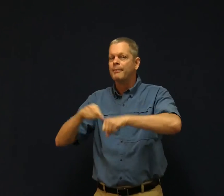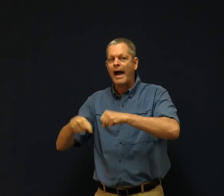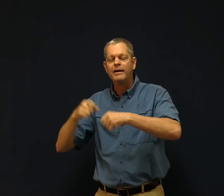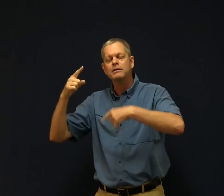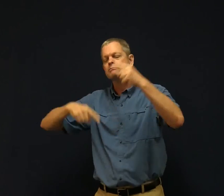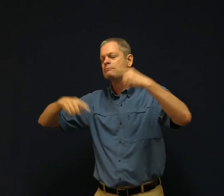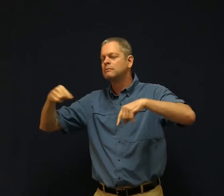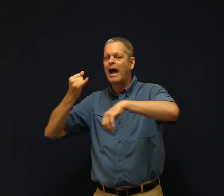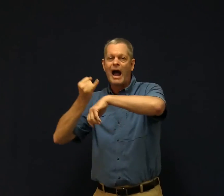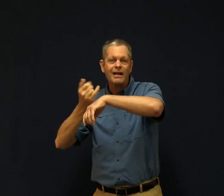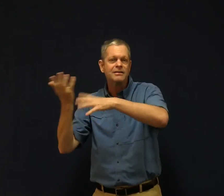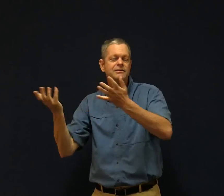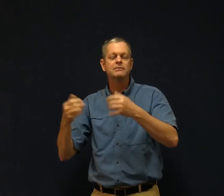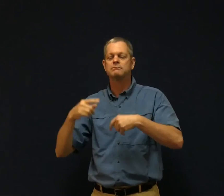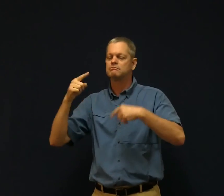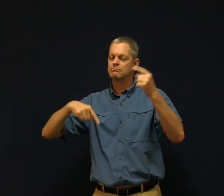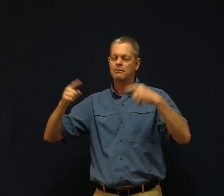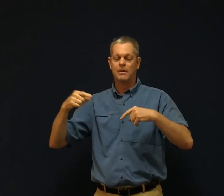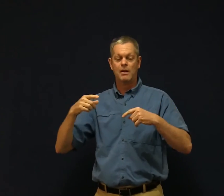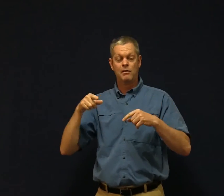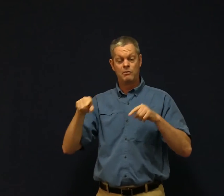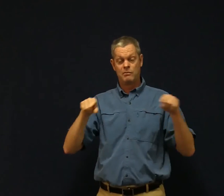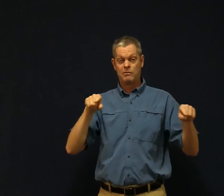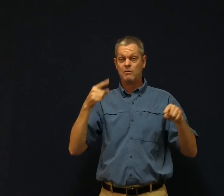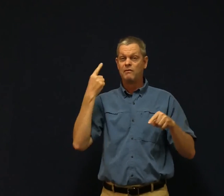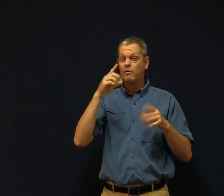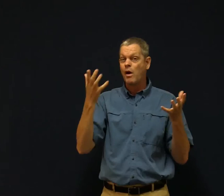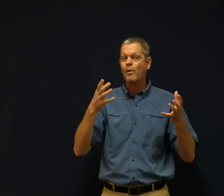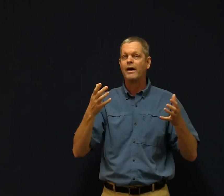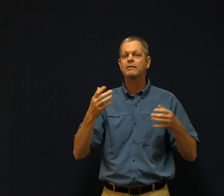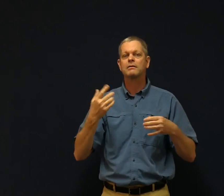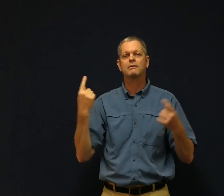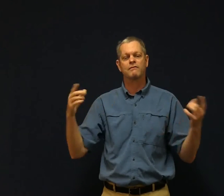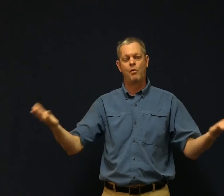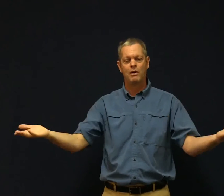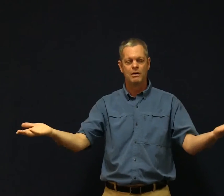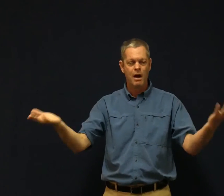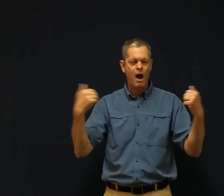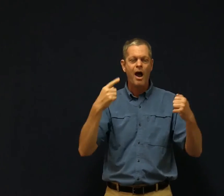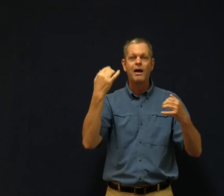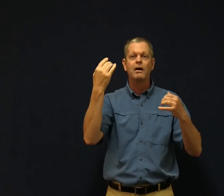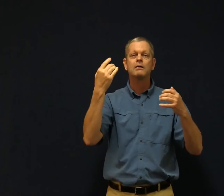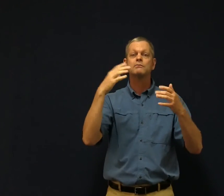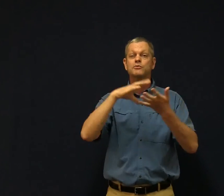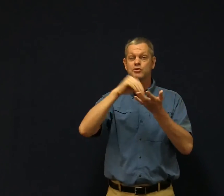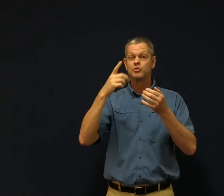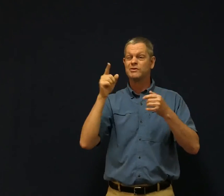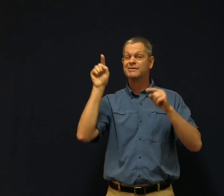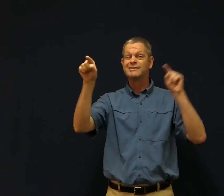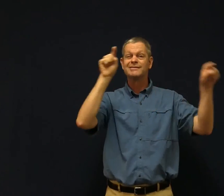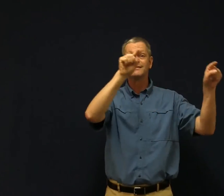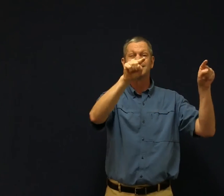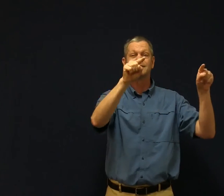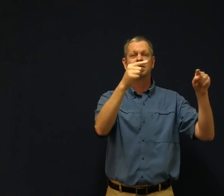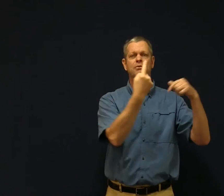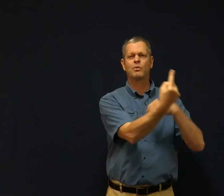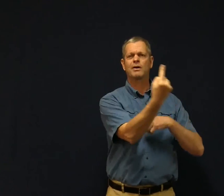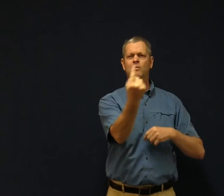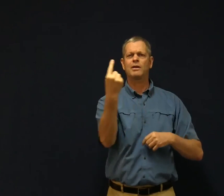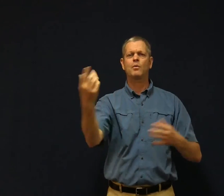camping, bowling, kayaking, bicycling. The goal of this programming is that students who may